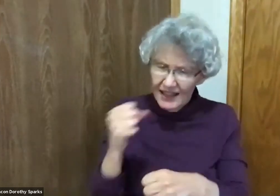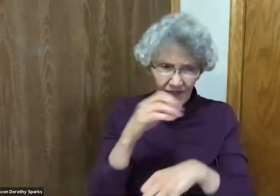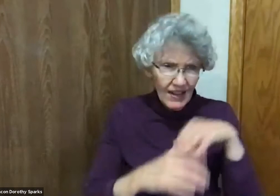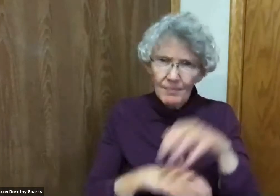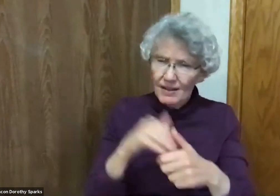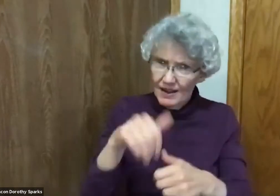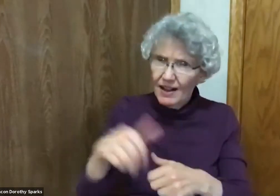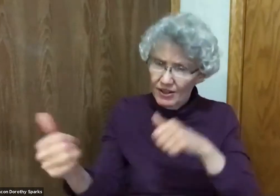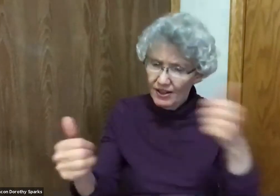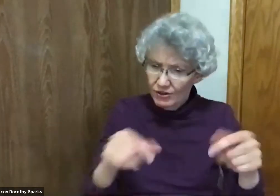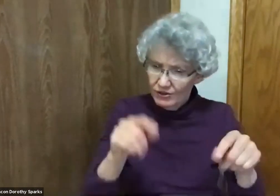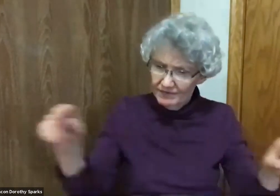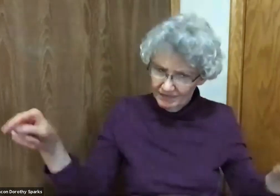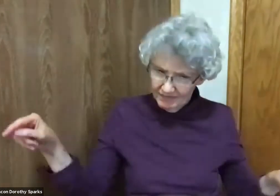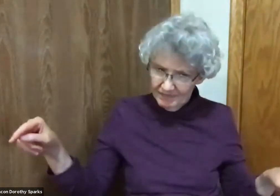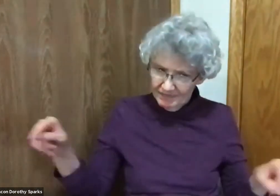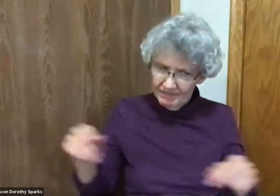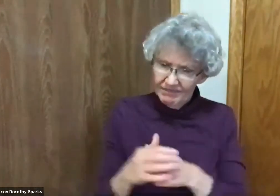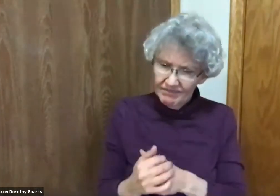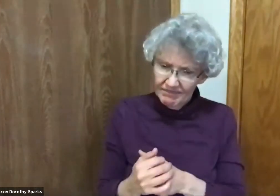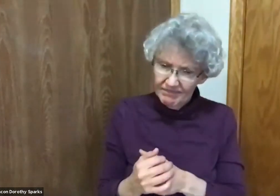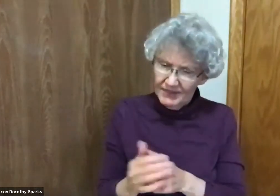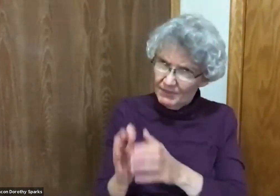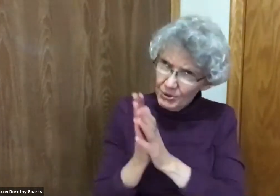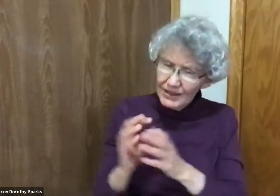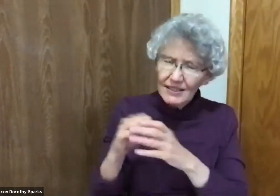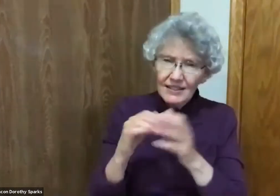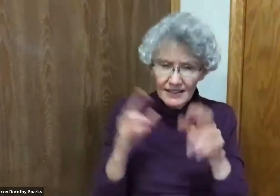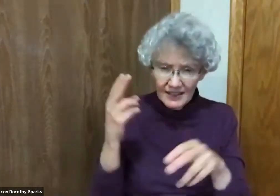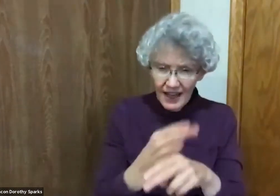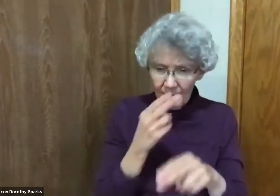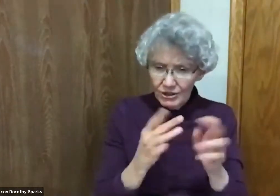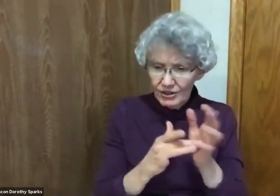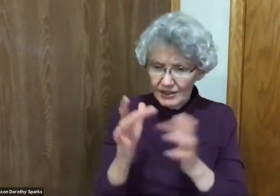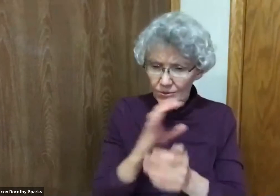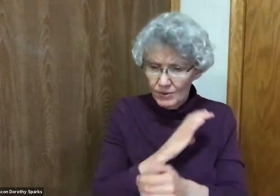transforming work to feed, heal, and comfort others.